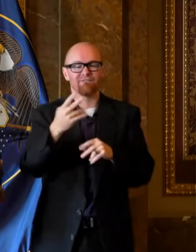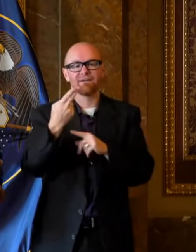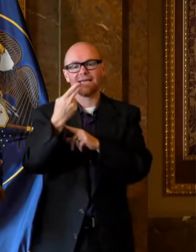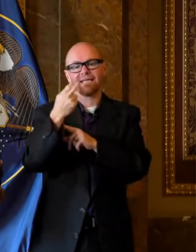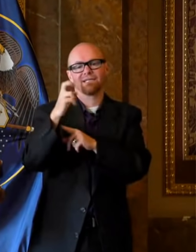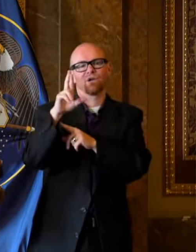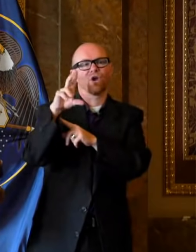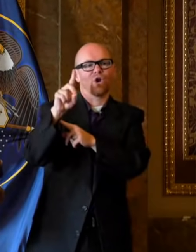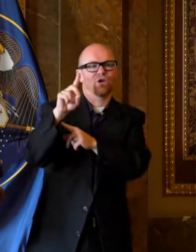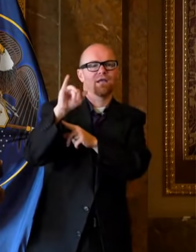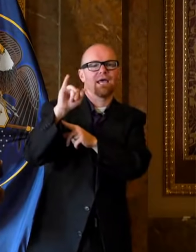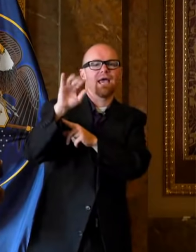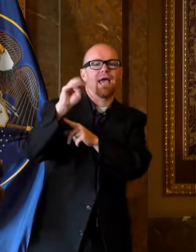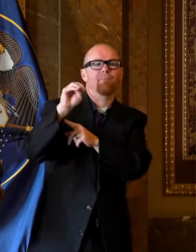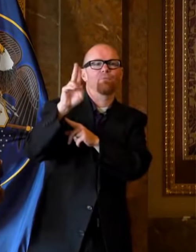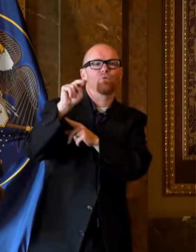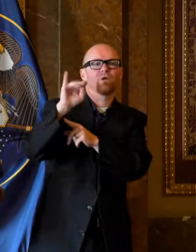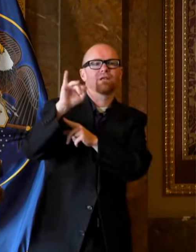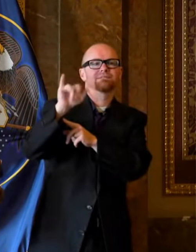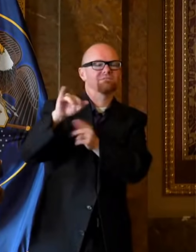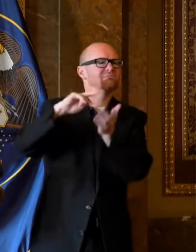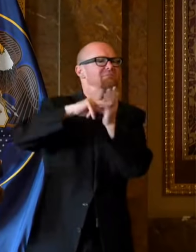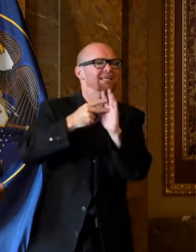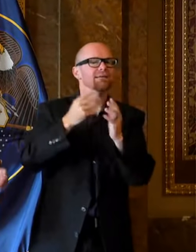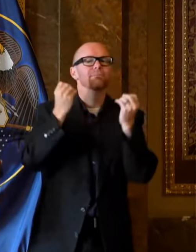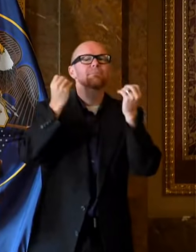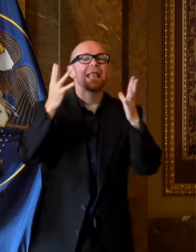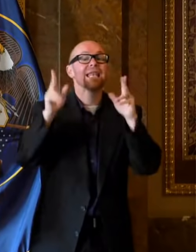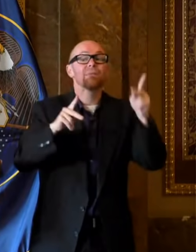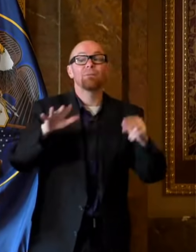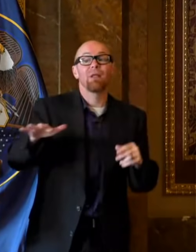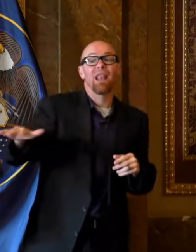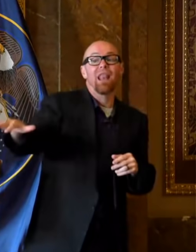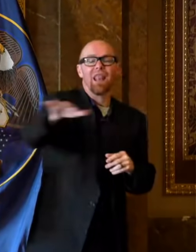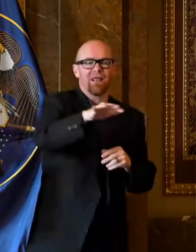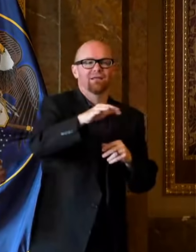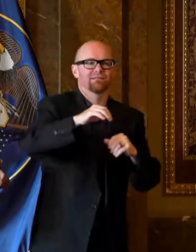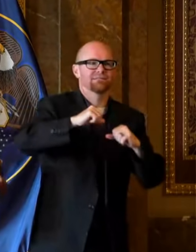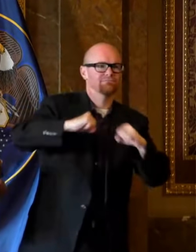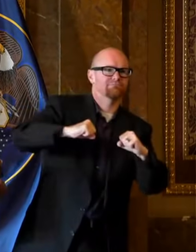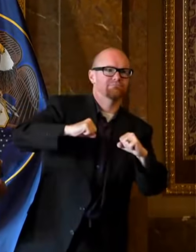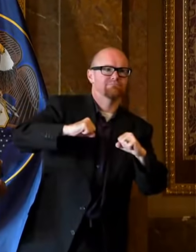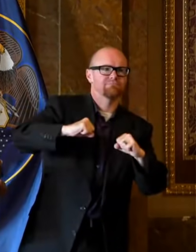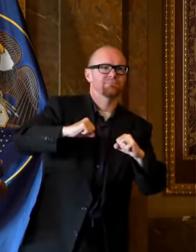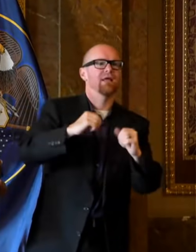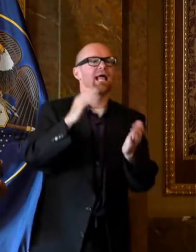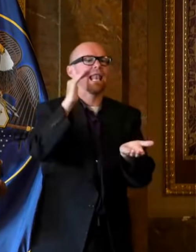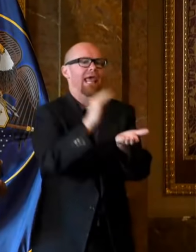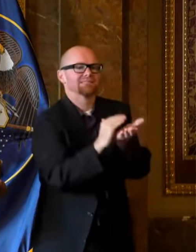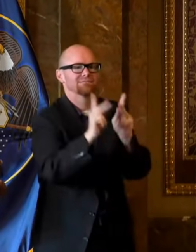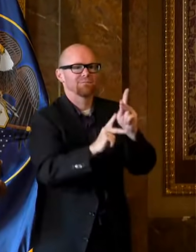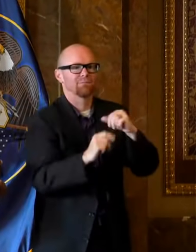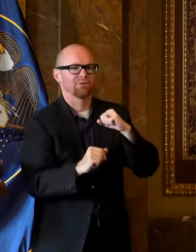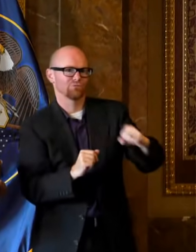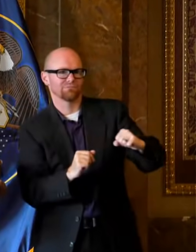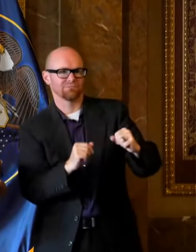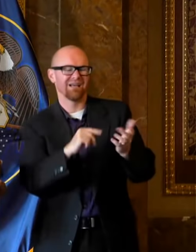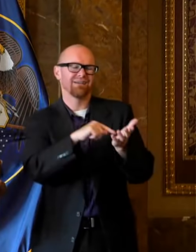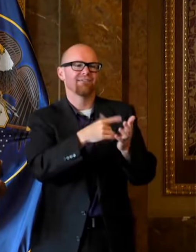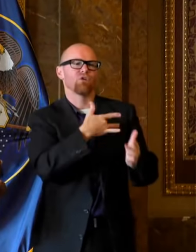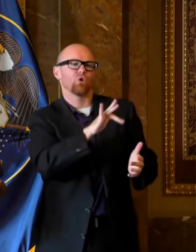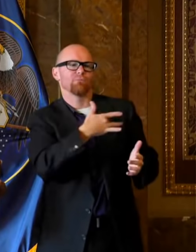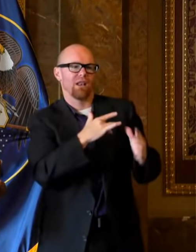so we continue to look at those, and we're learning from other countries, we're learning from other states what that